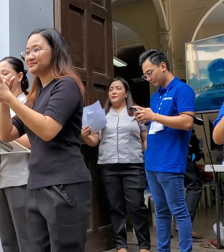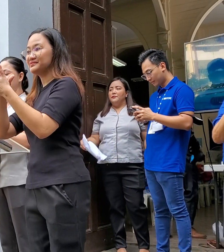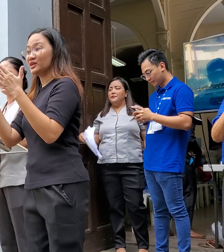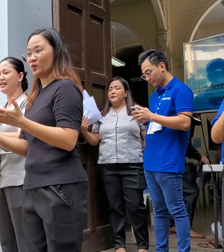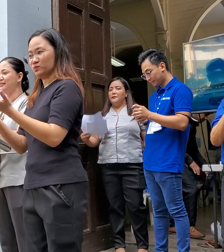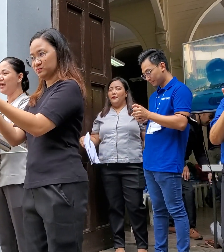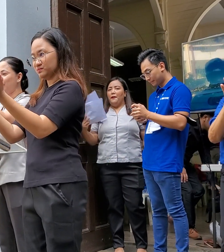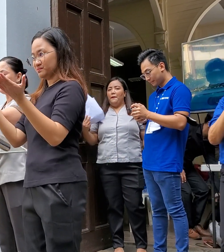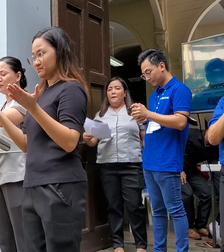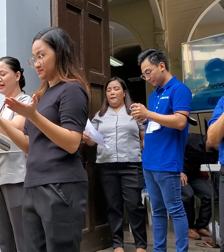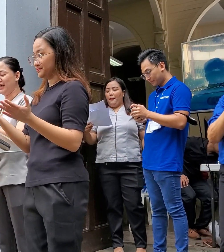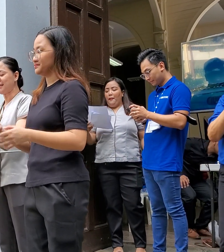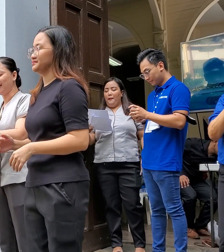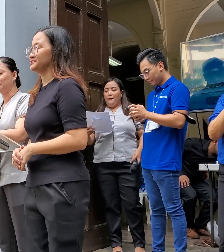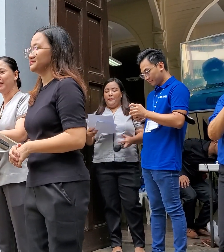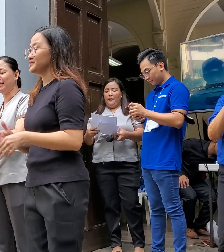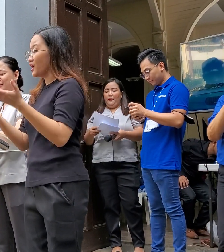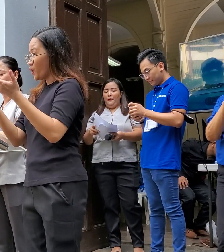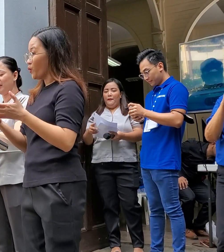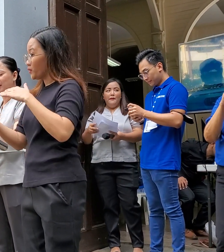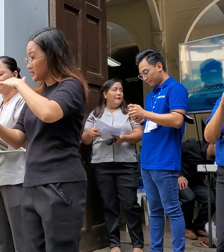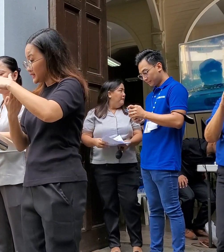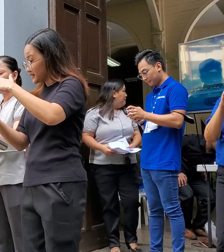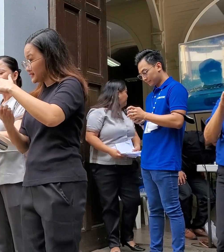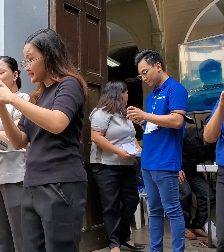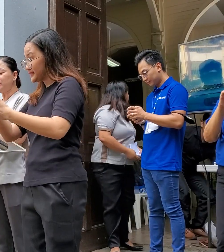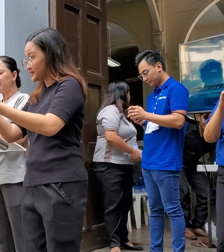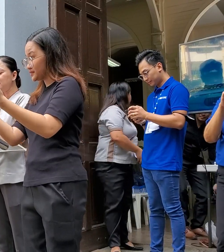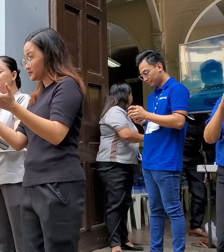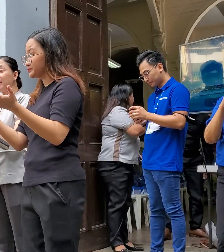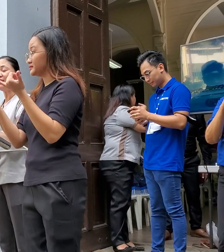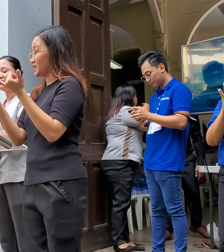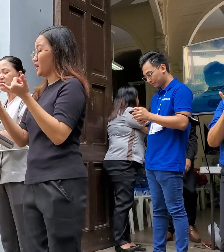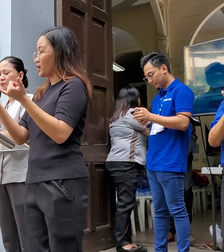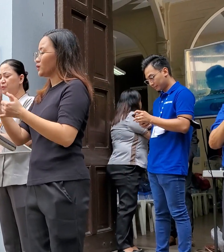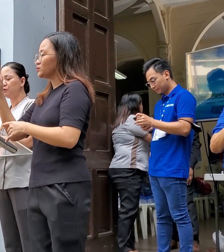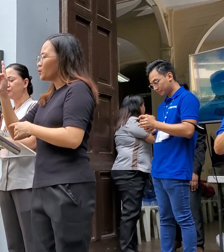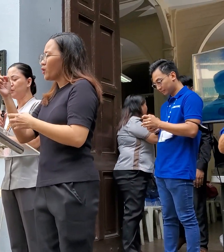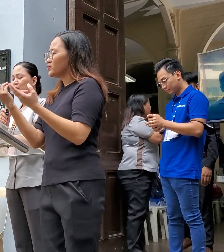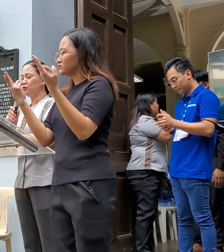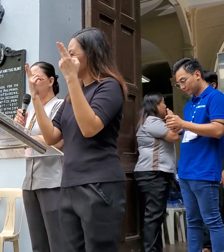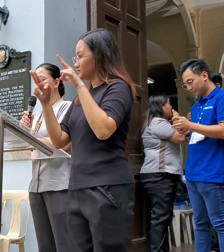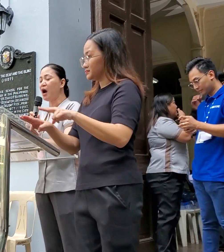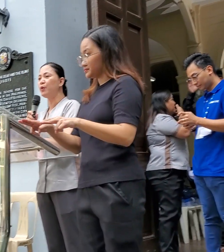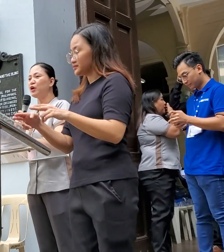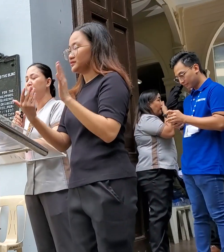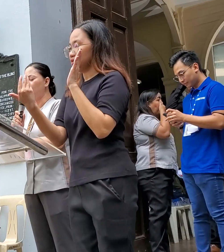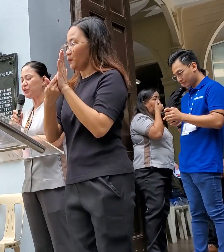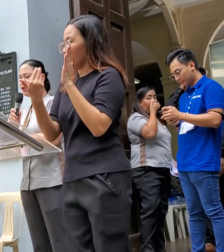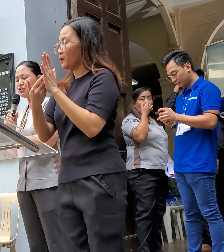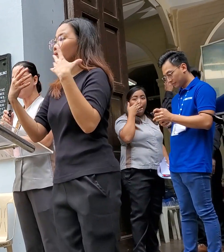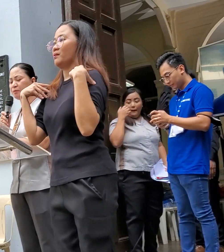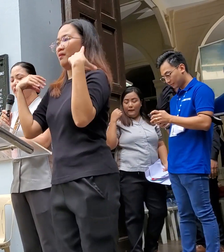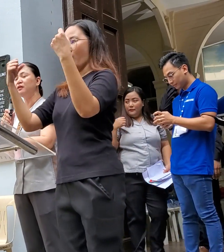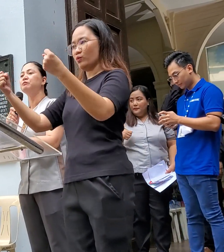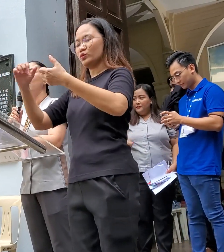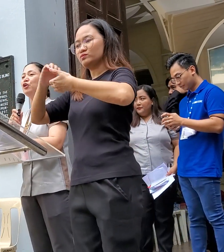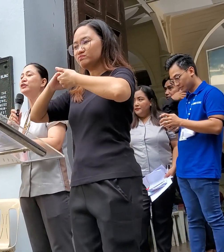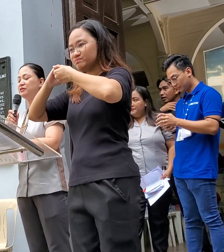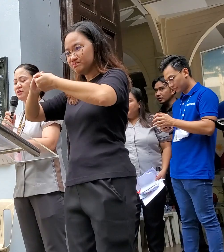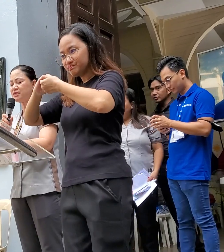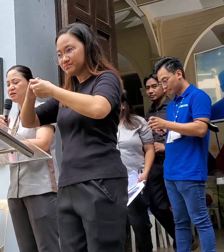learners. At yung mga nasa harapan natin today. Today's event is a proof to the power of partnership